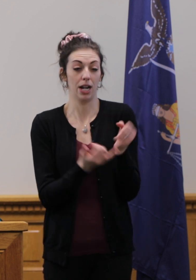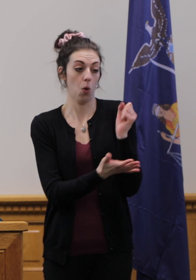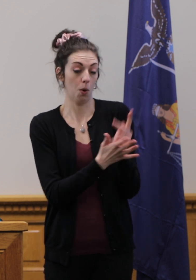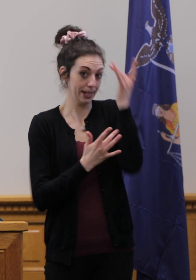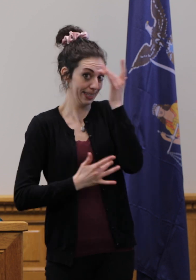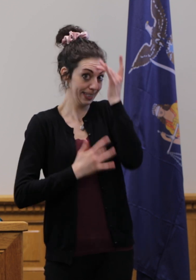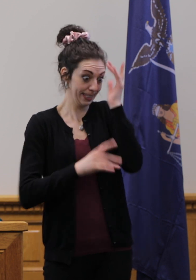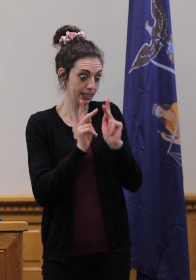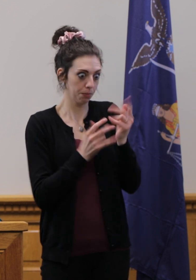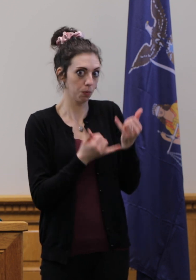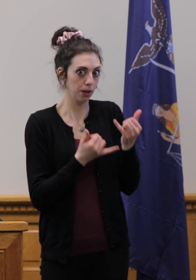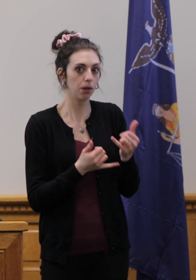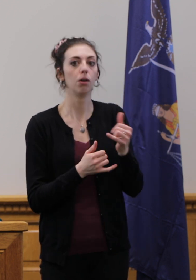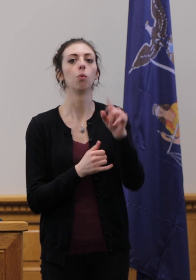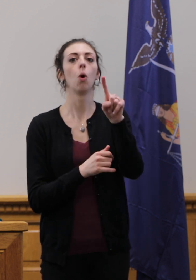positive cases